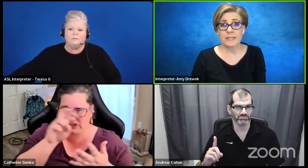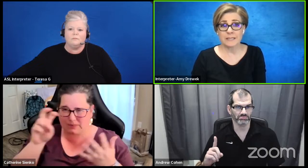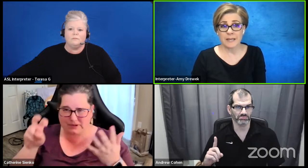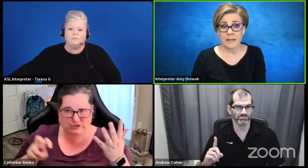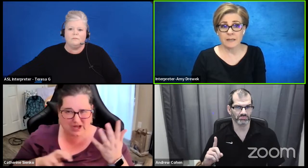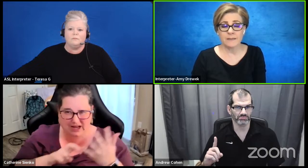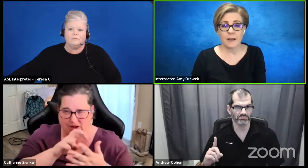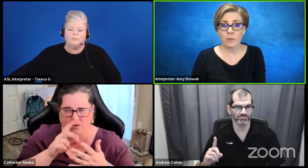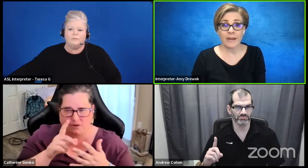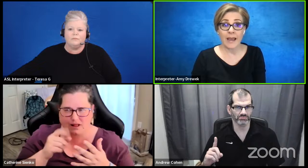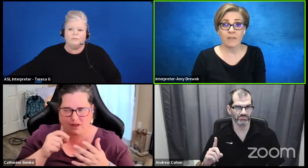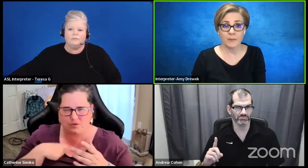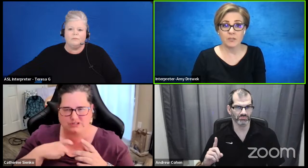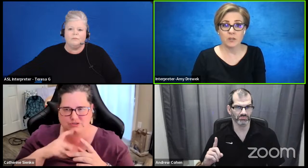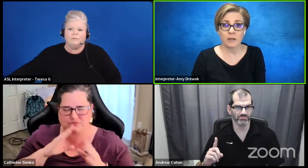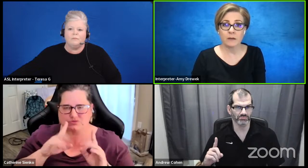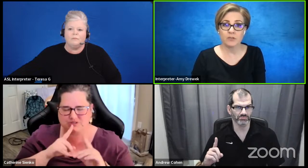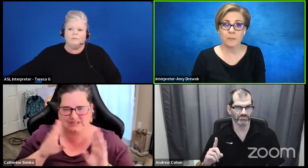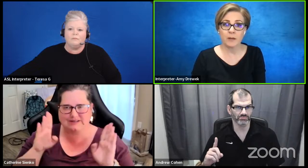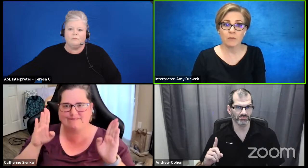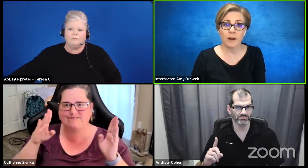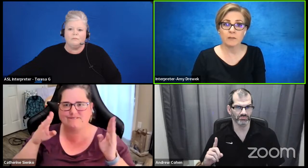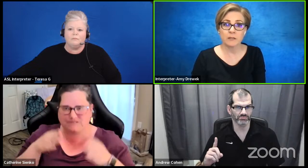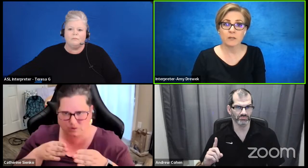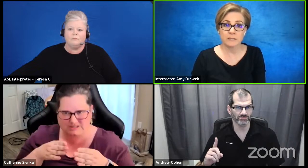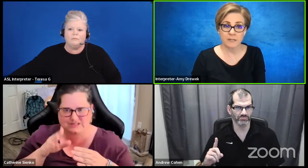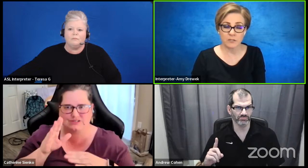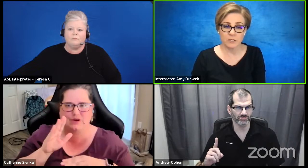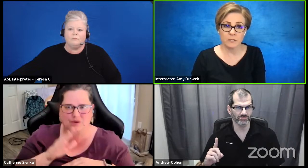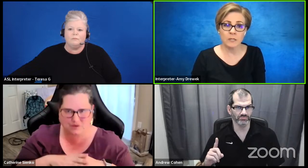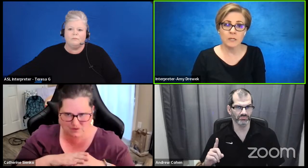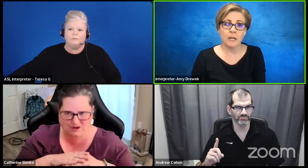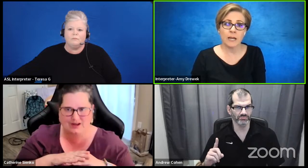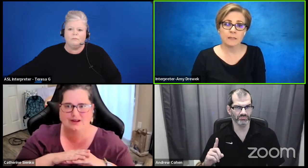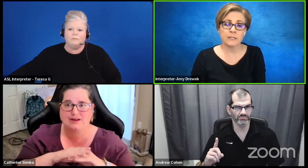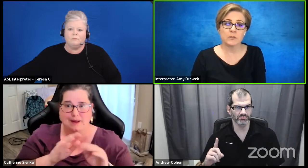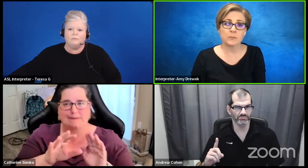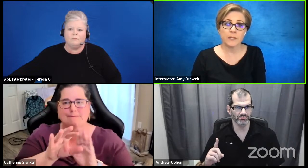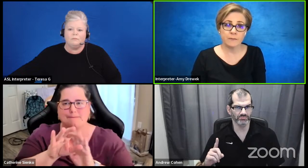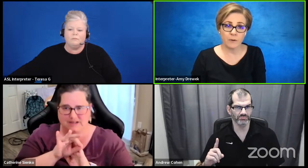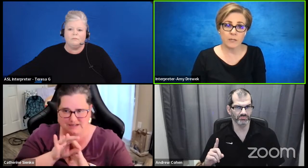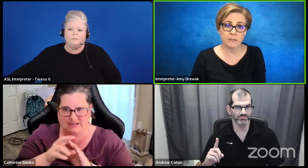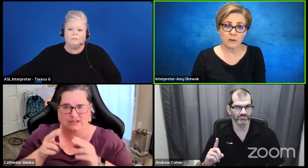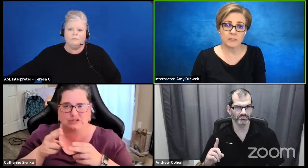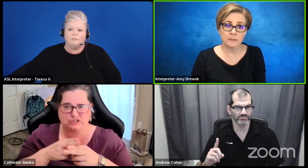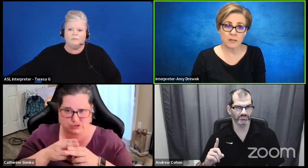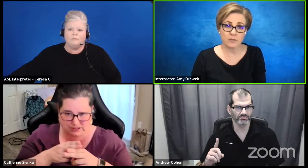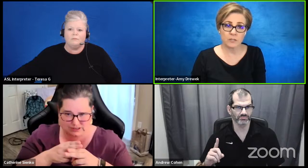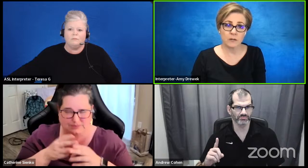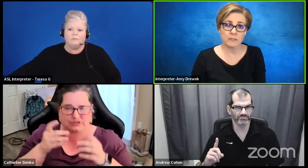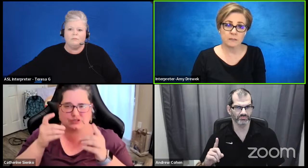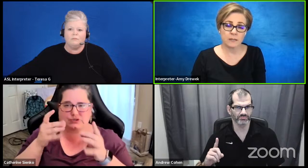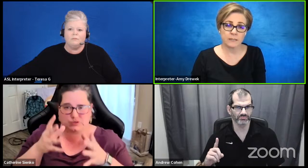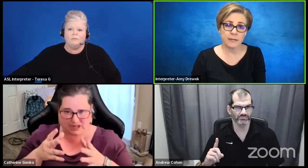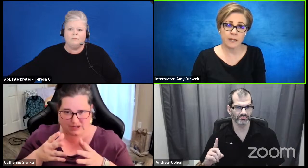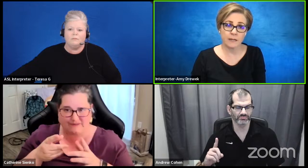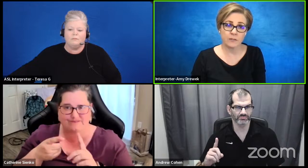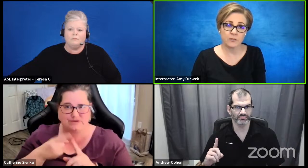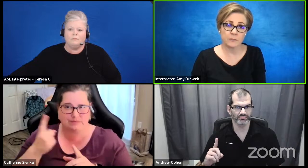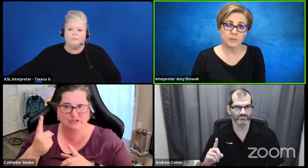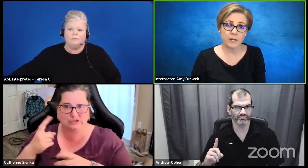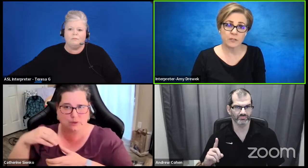So Commissioner Cohen said that we have been jumping around in our discussion. I'd like to refocus our discussion